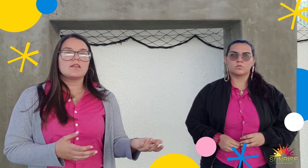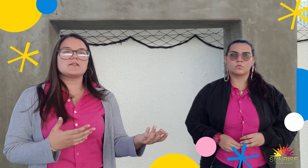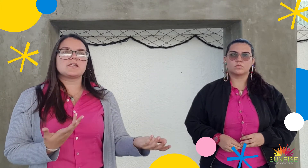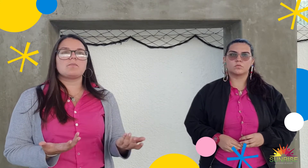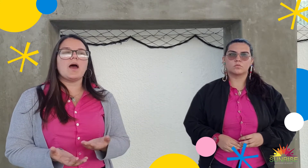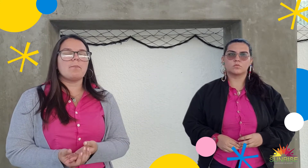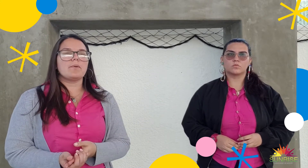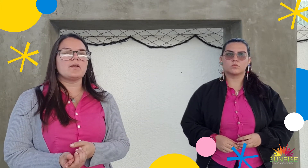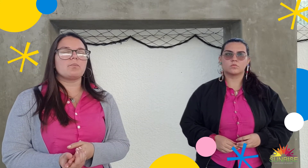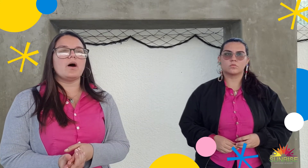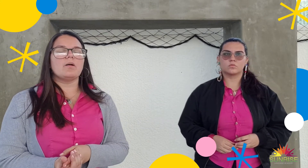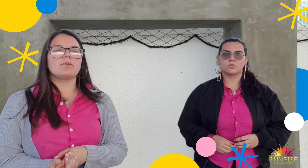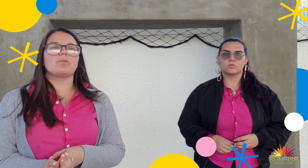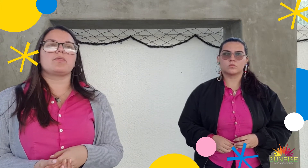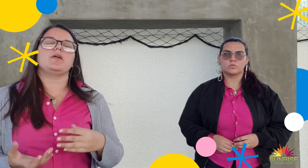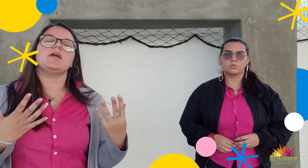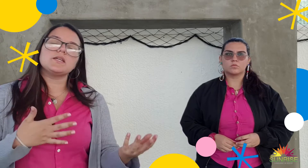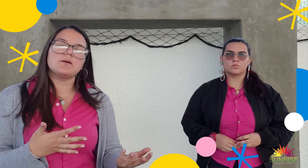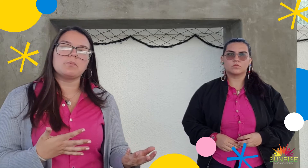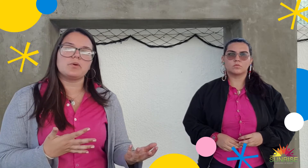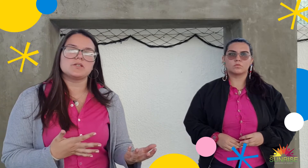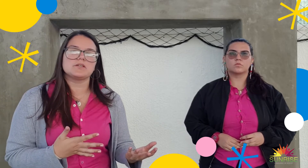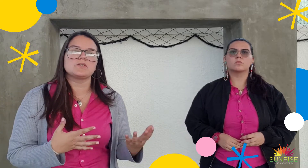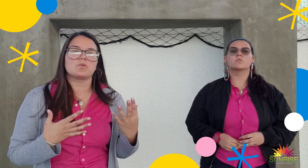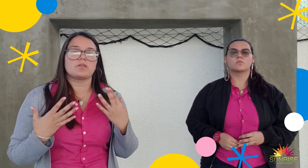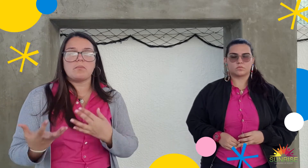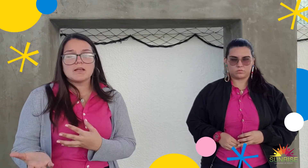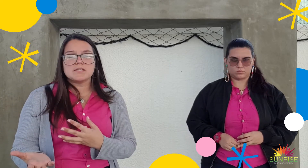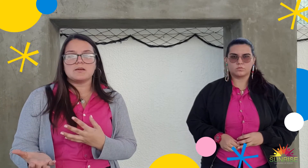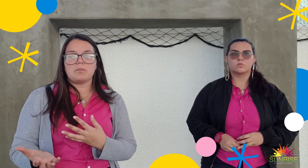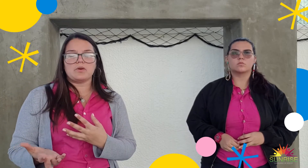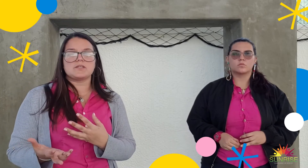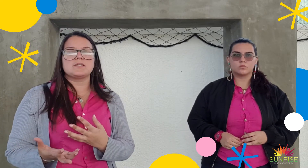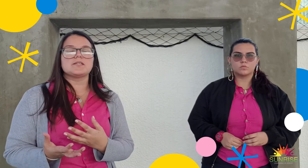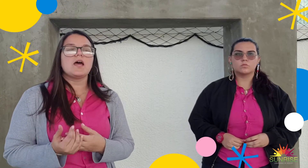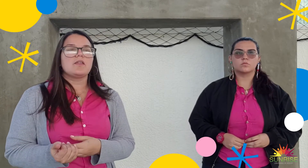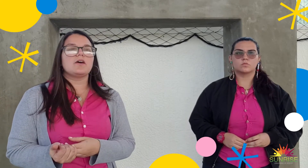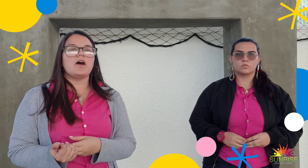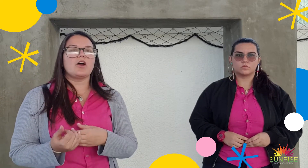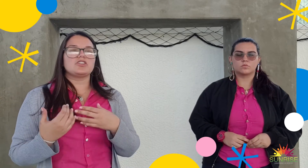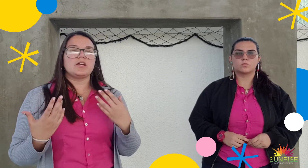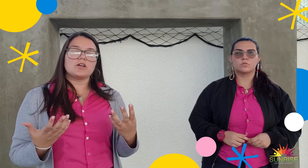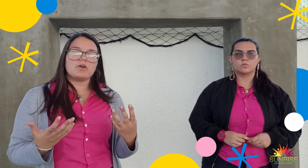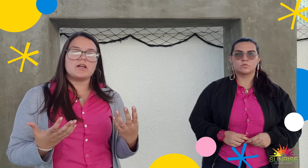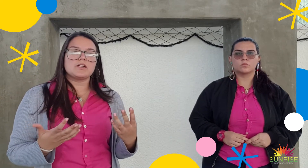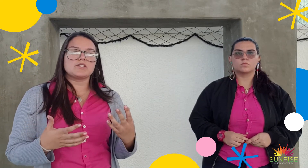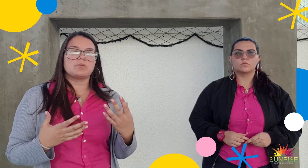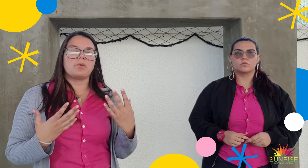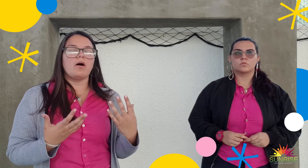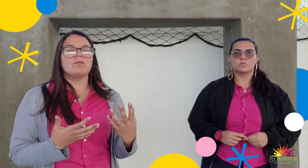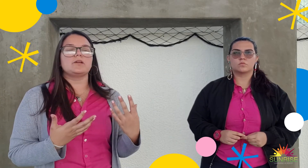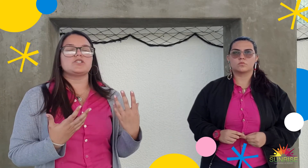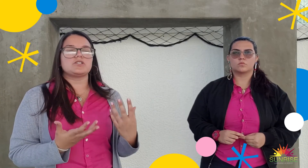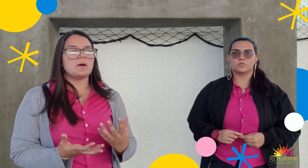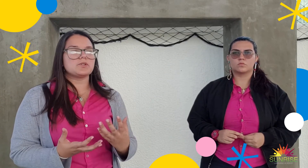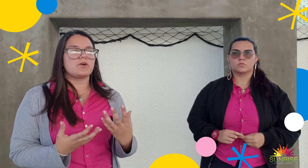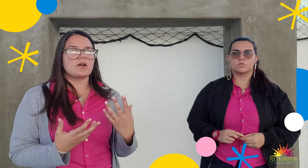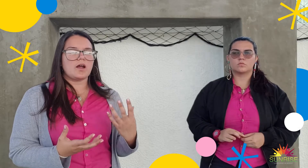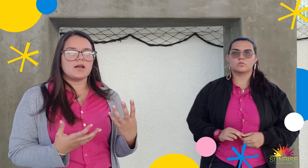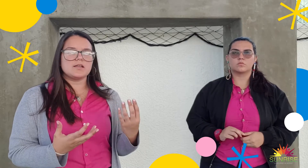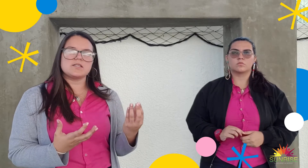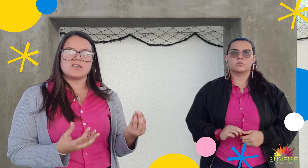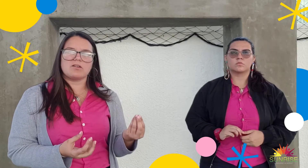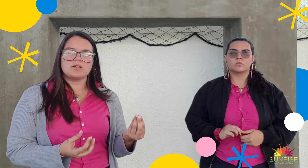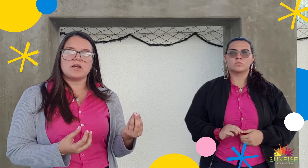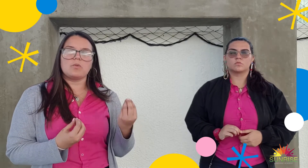religion. The same happened probably with the Indian persons or the Mexican persons that are denigrated to probably jobs that